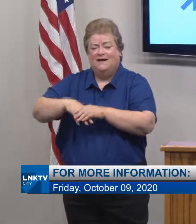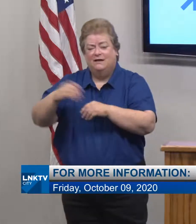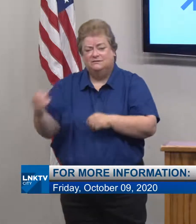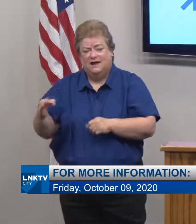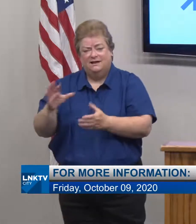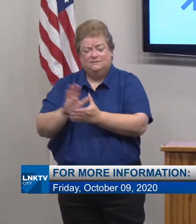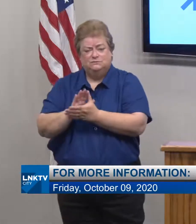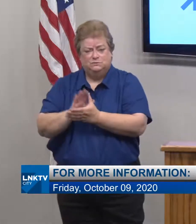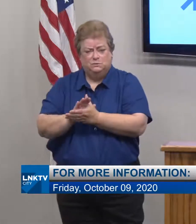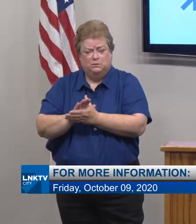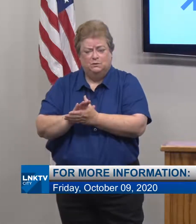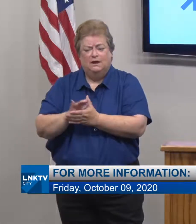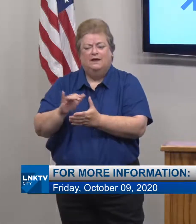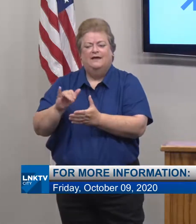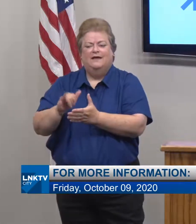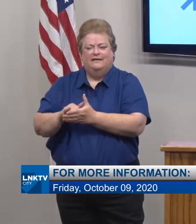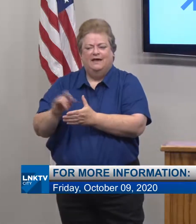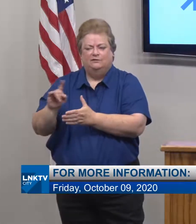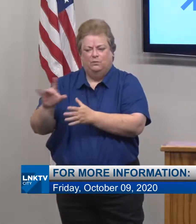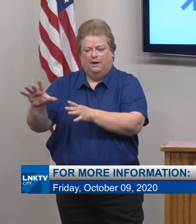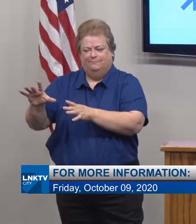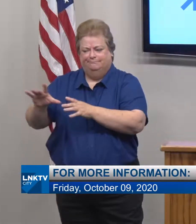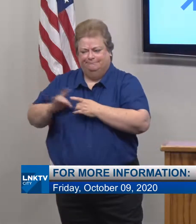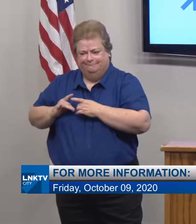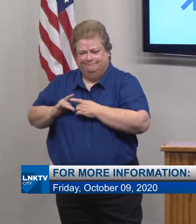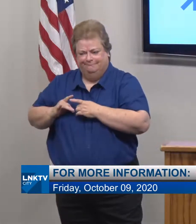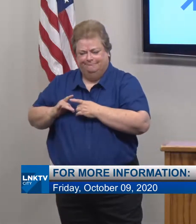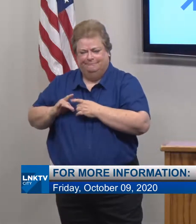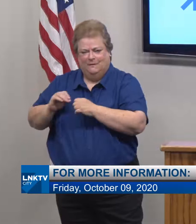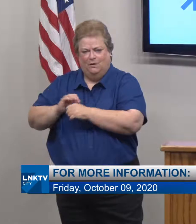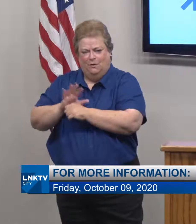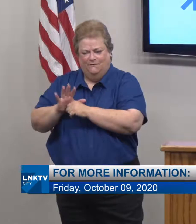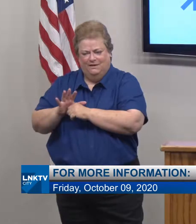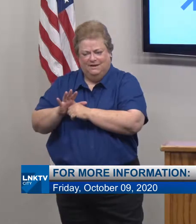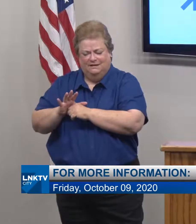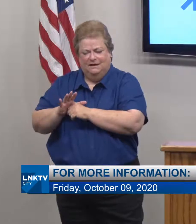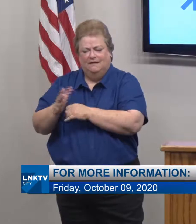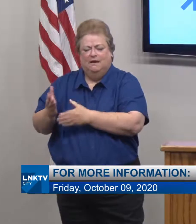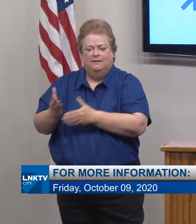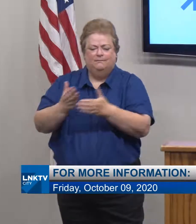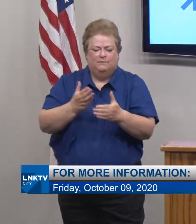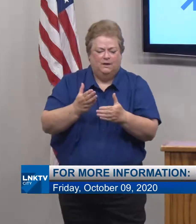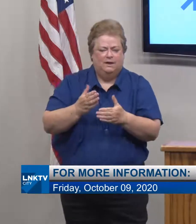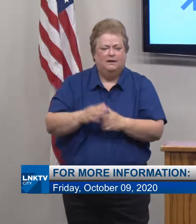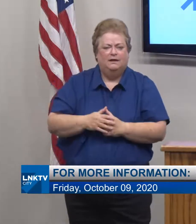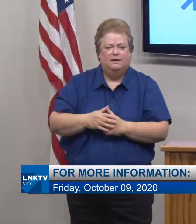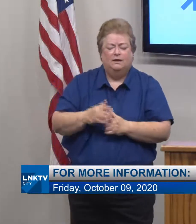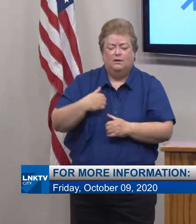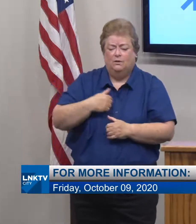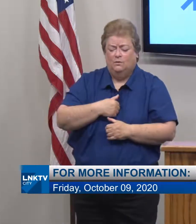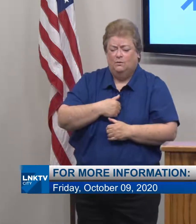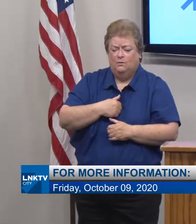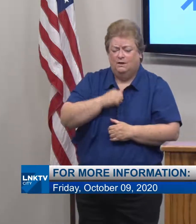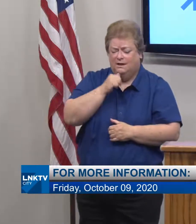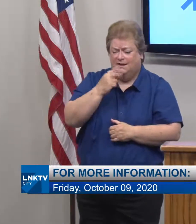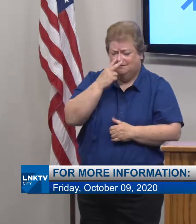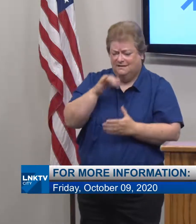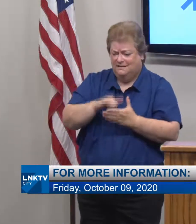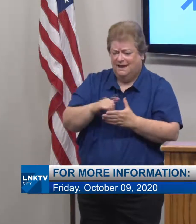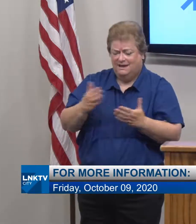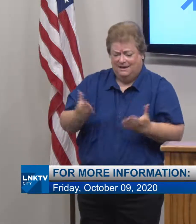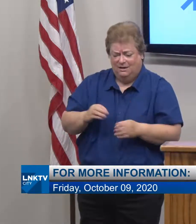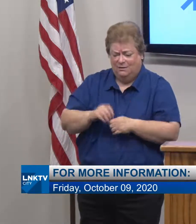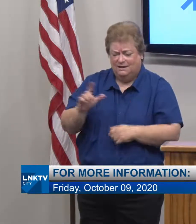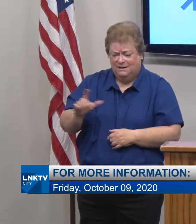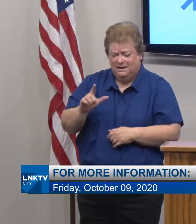setting, and that's where they are contracting the virus. And we're seeing that not only here in Lincoln, but in a large part